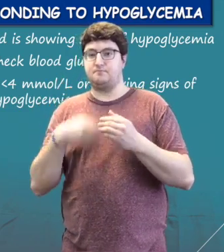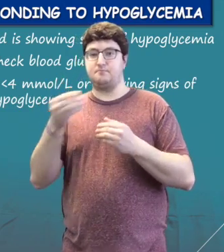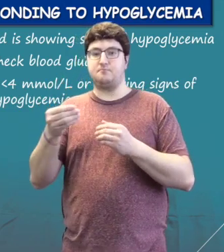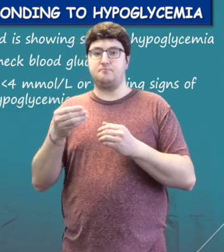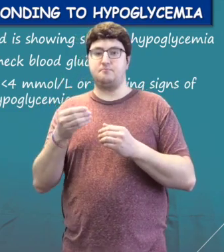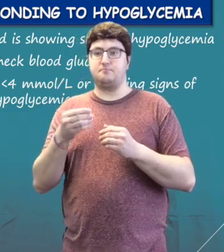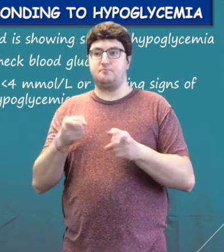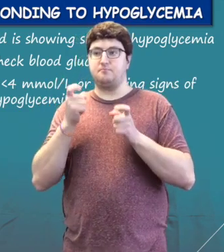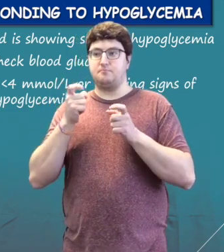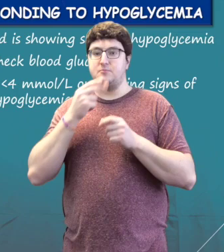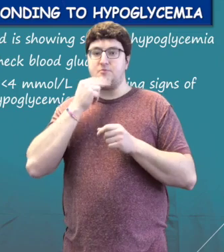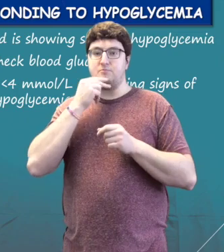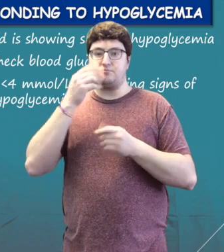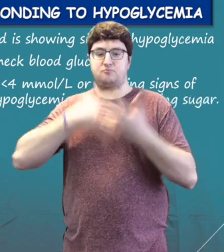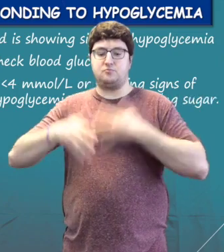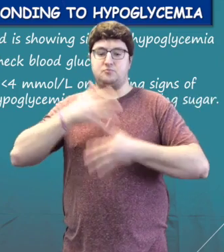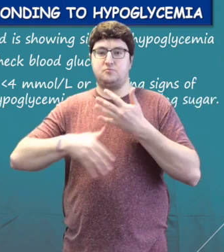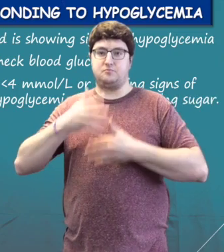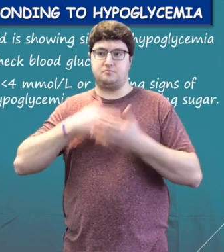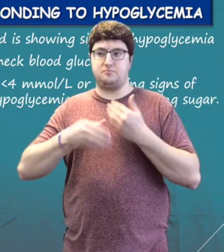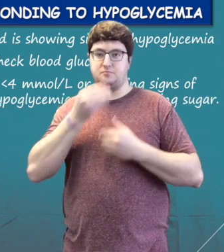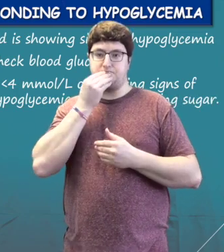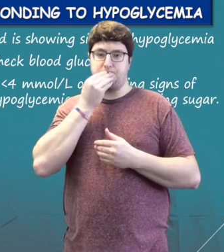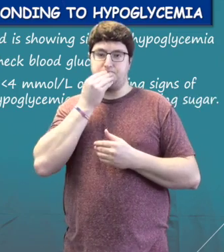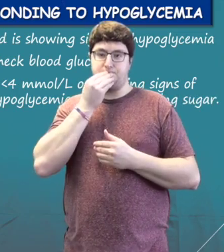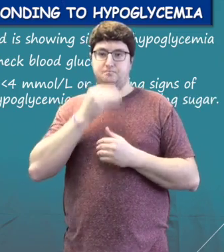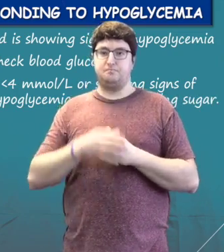hypoglycemia, have the child eat a fast-acting sugar.